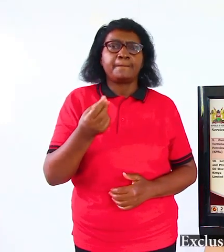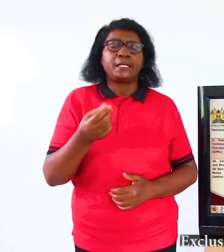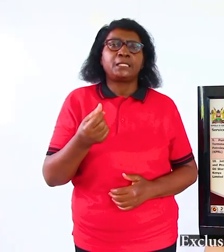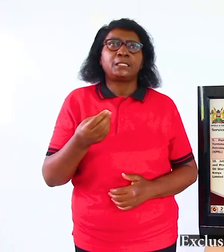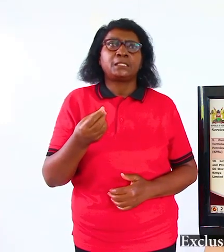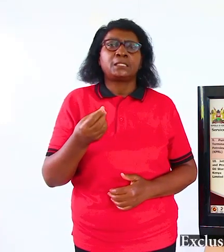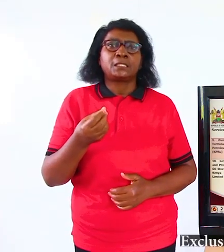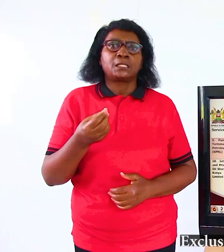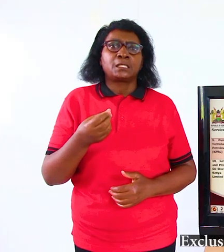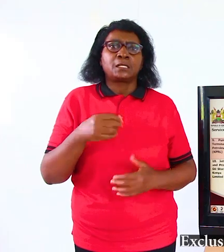exclusive of VAT.